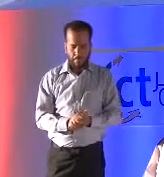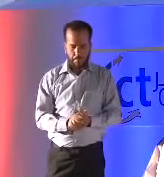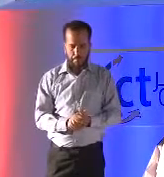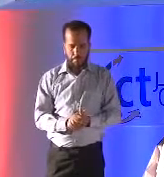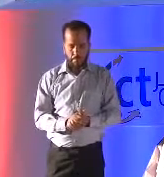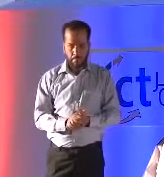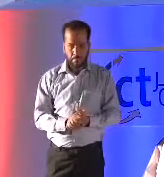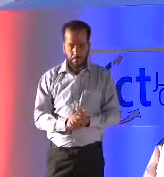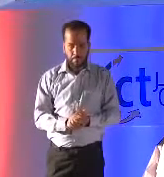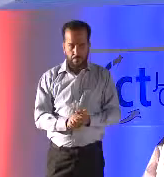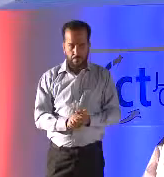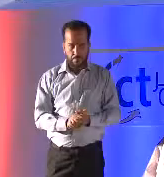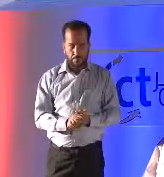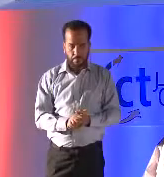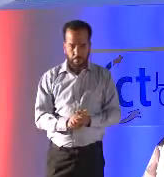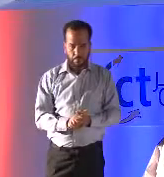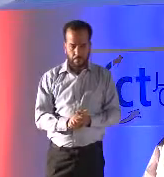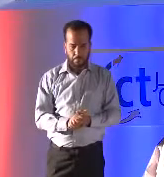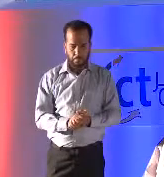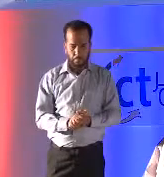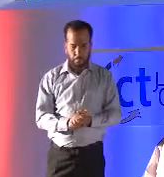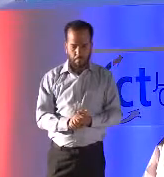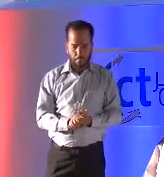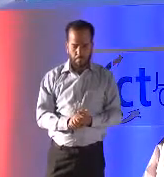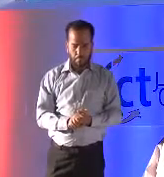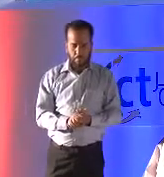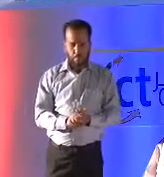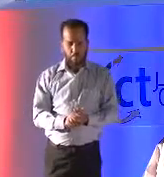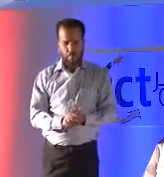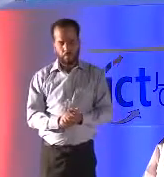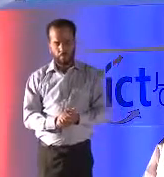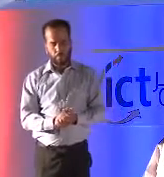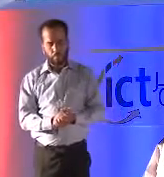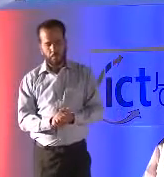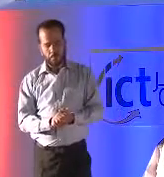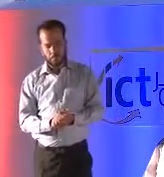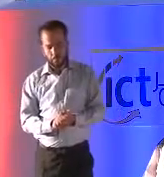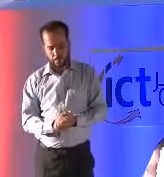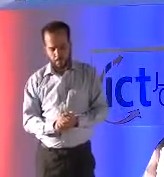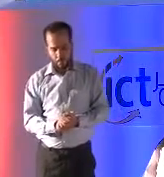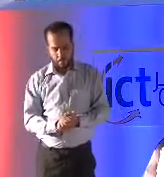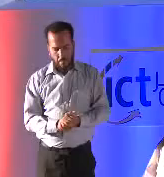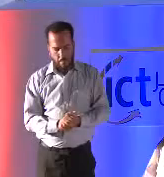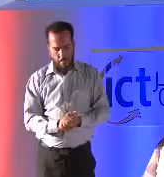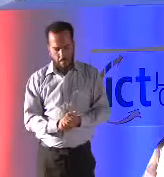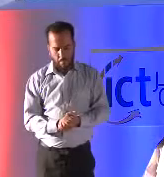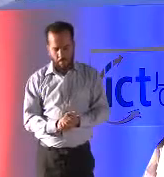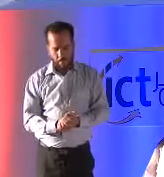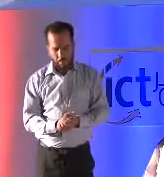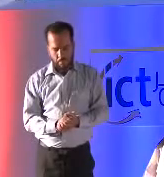continues to be expensive to acquire adaptive technology. But the introduction of the screen reader was